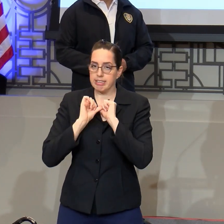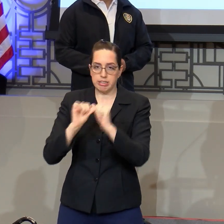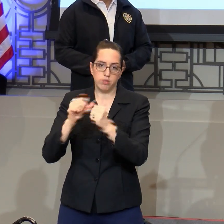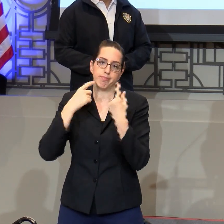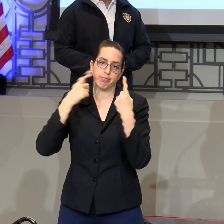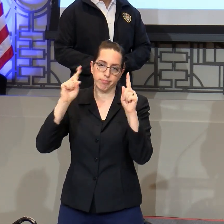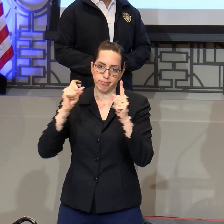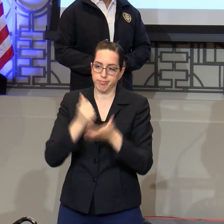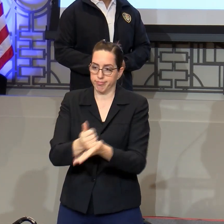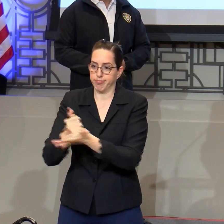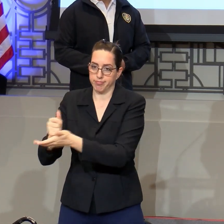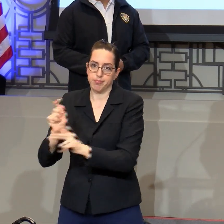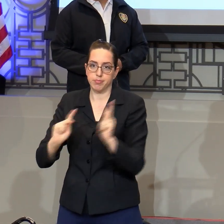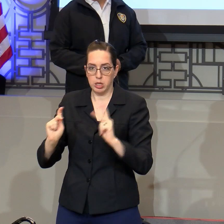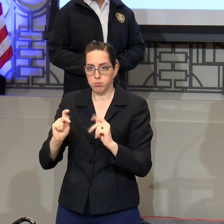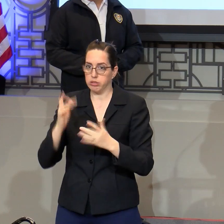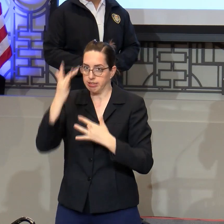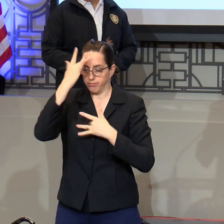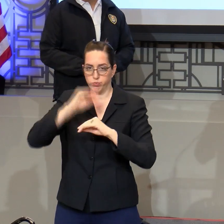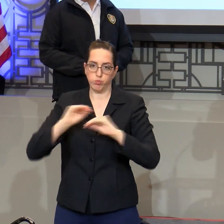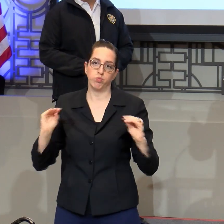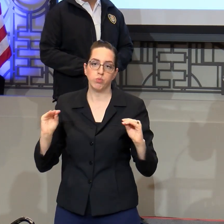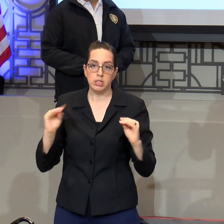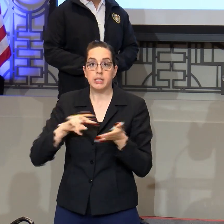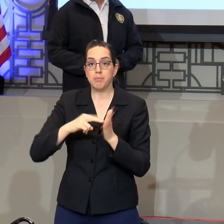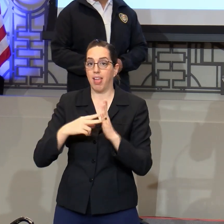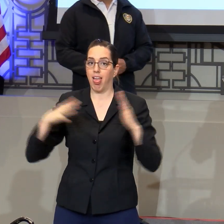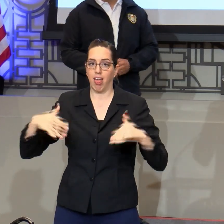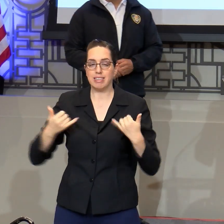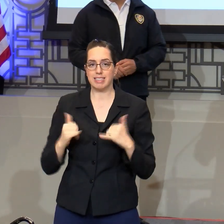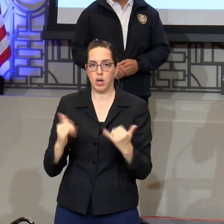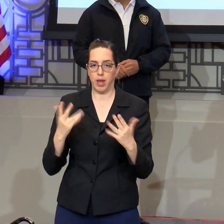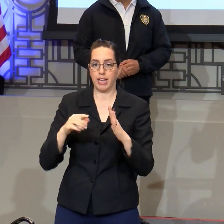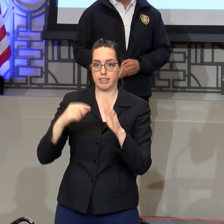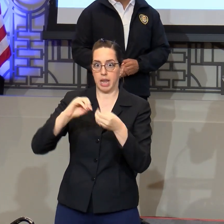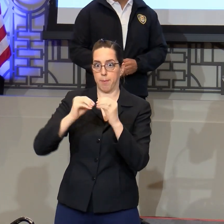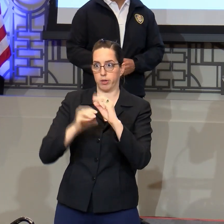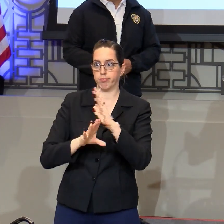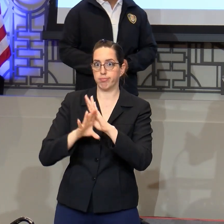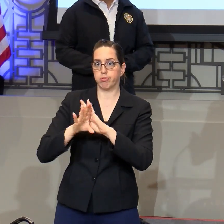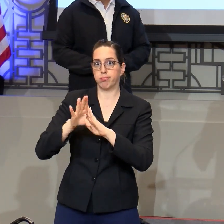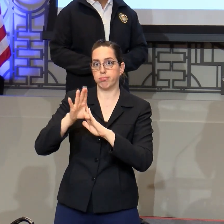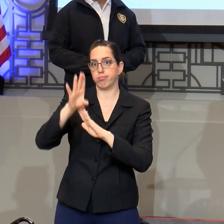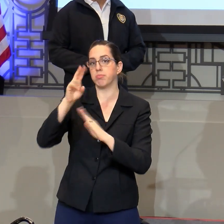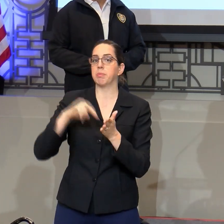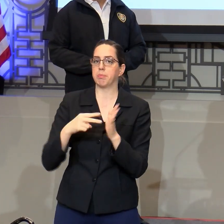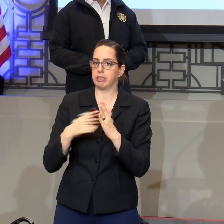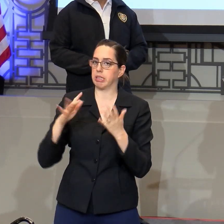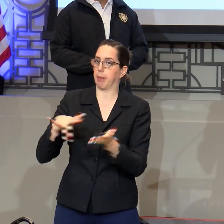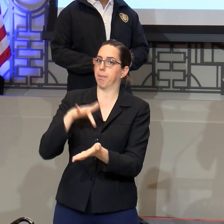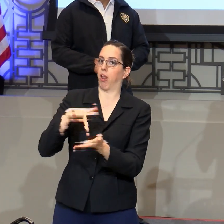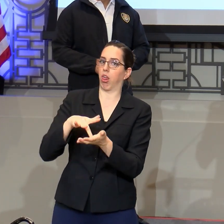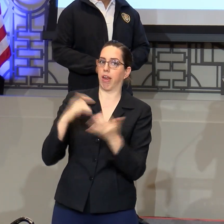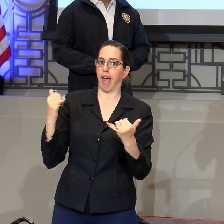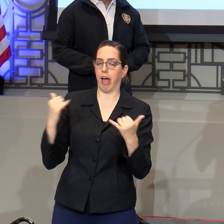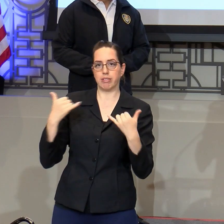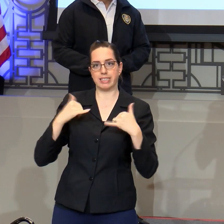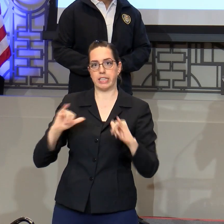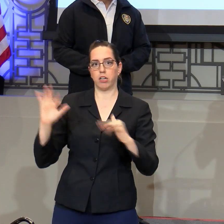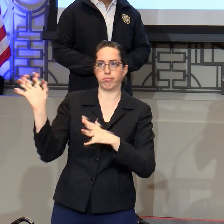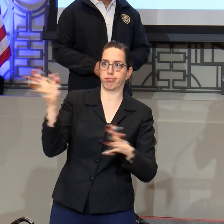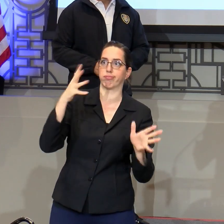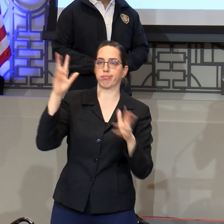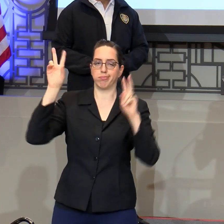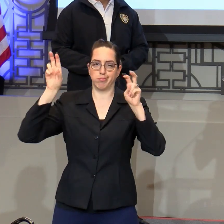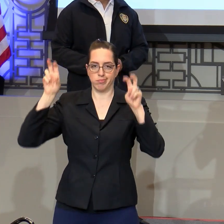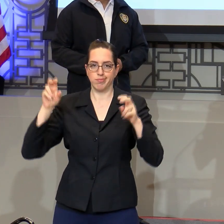lives. We have yet to reach our peak. We are still in this storm, but all the signs